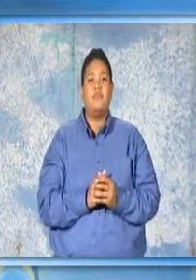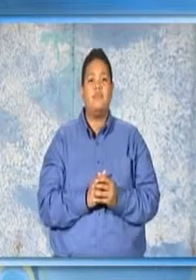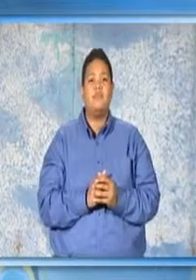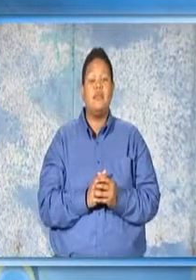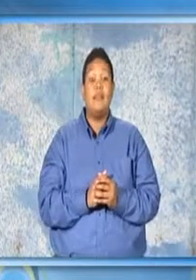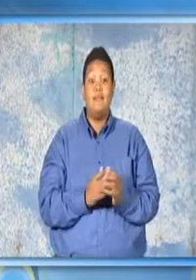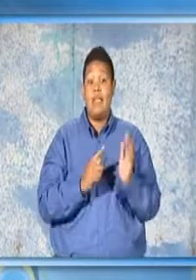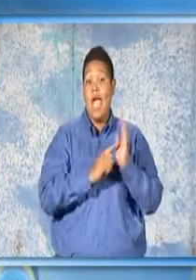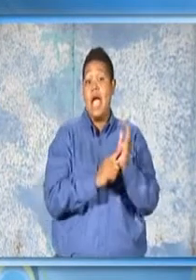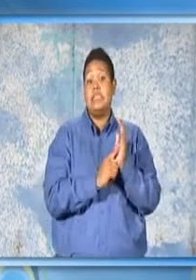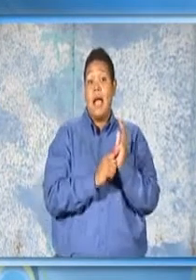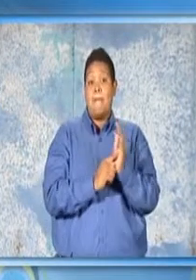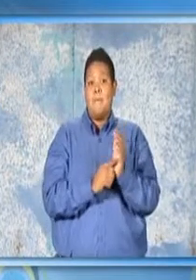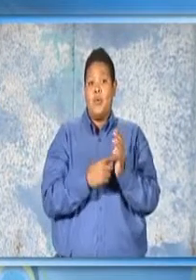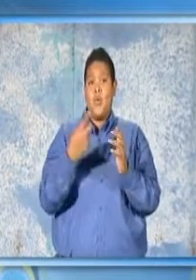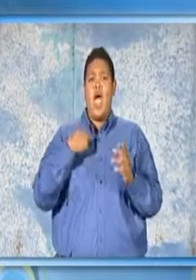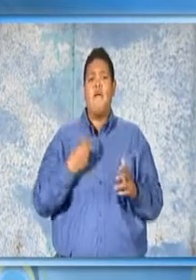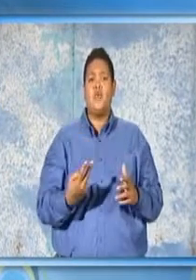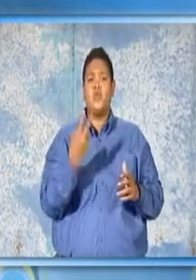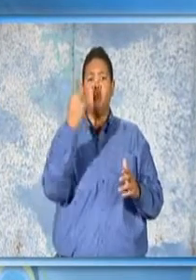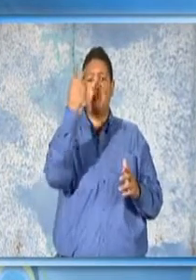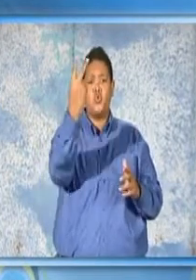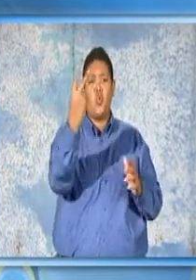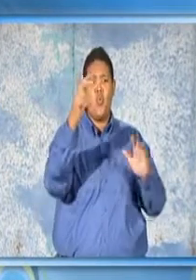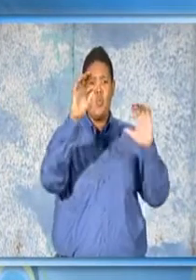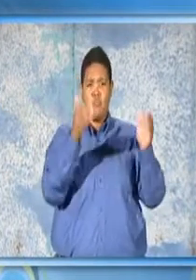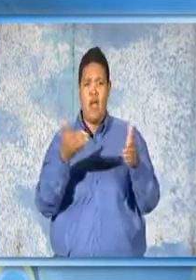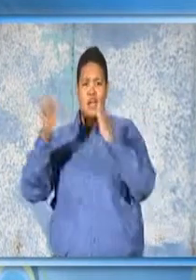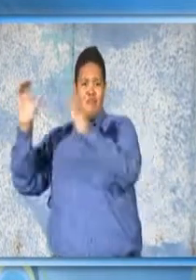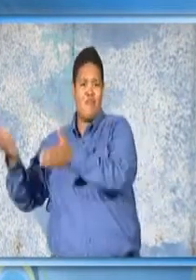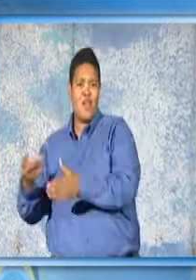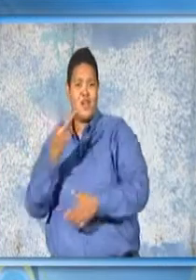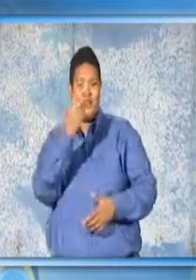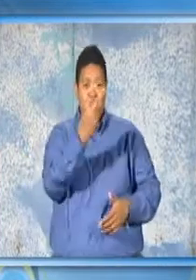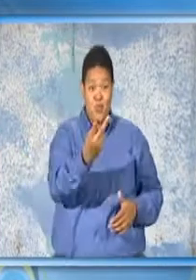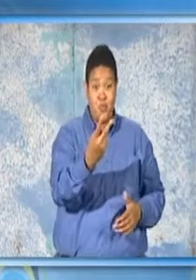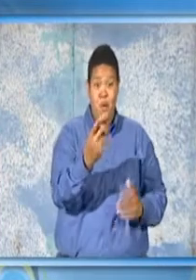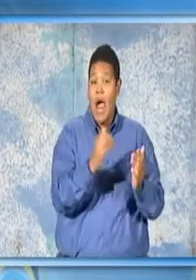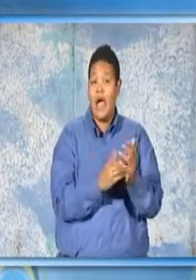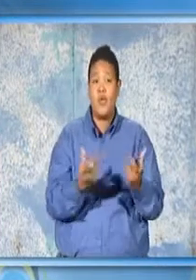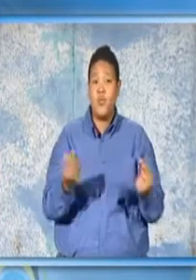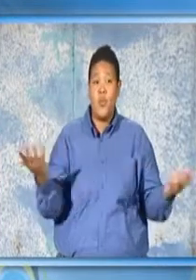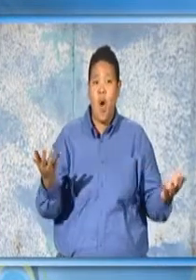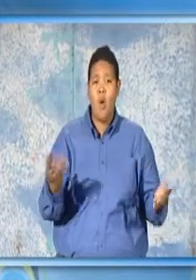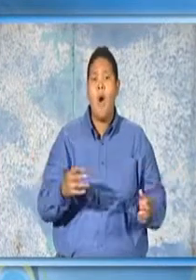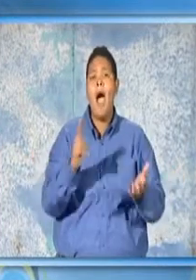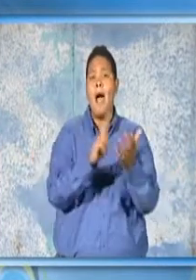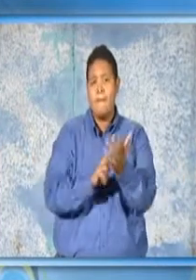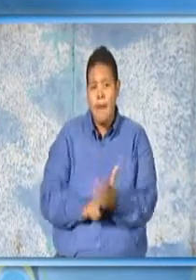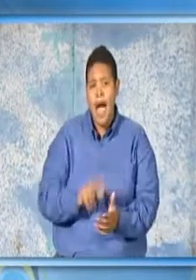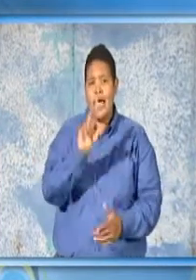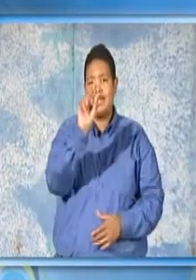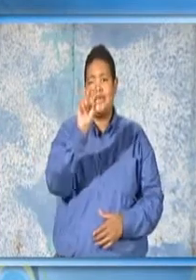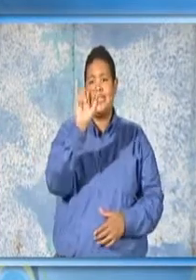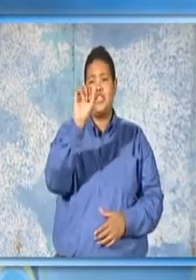In this example, we have two sets of brackets. Again, we apply the distributive